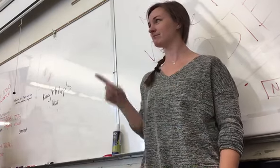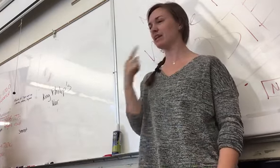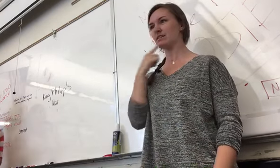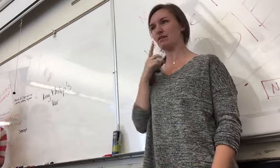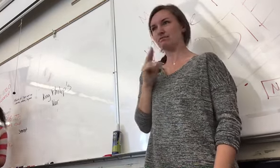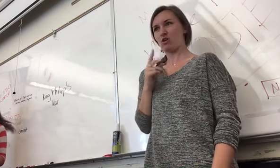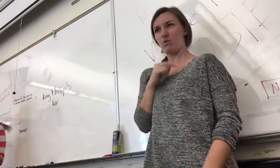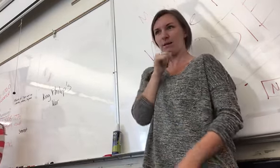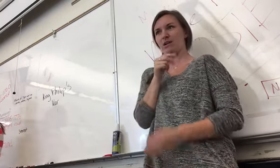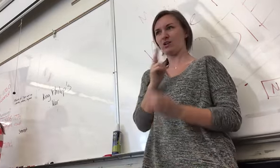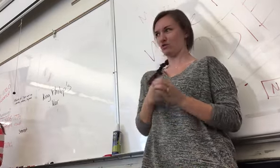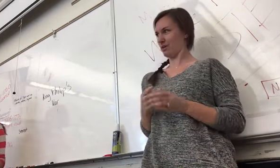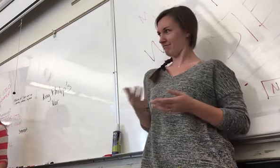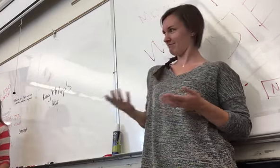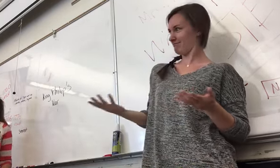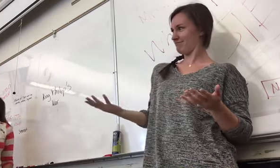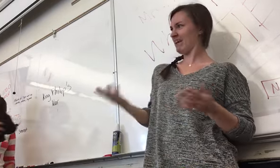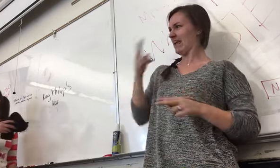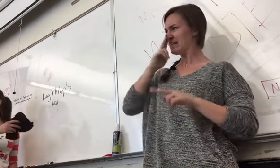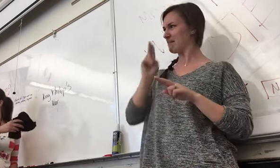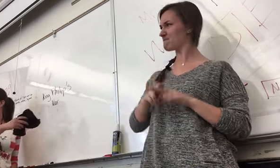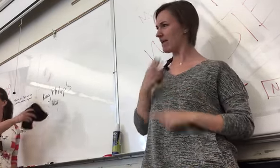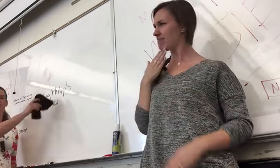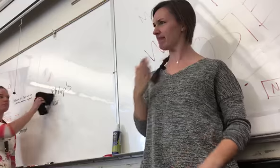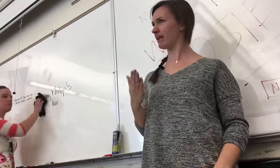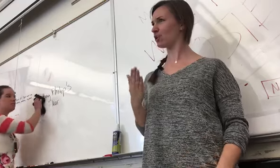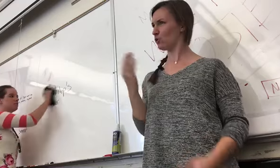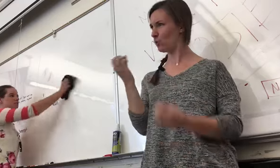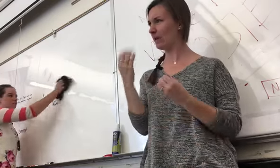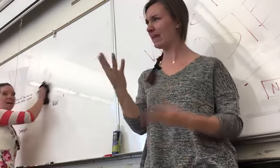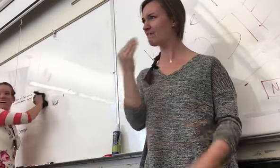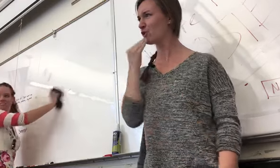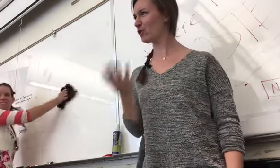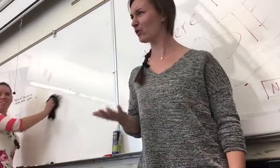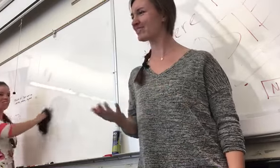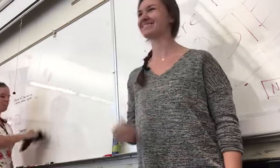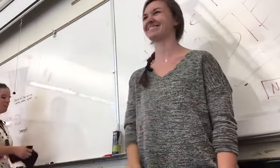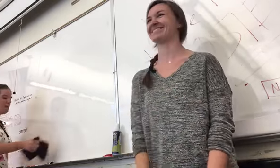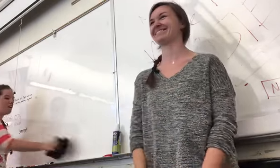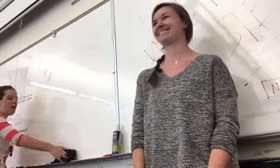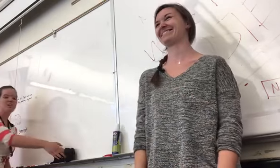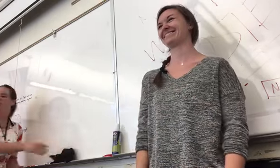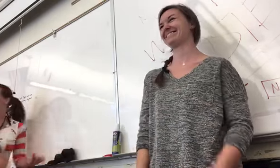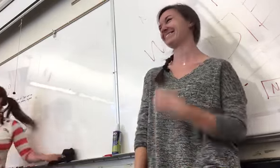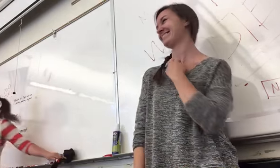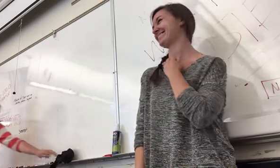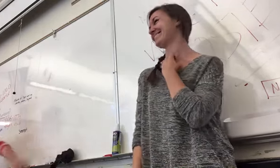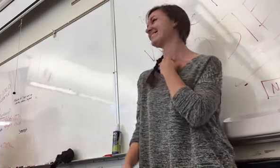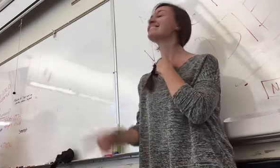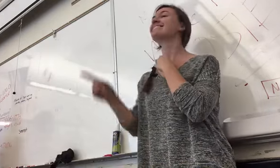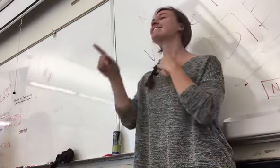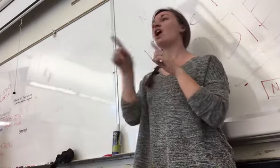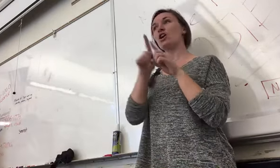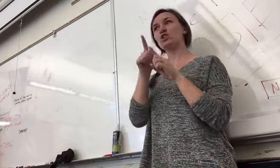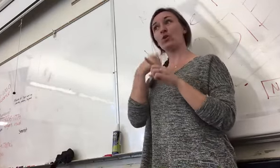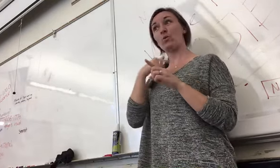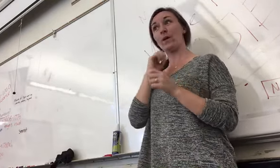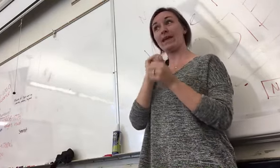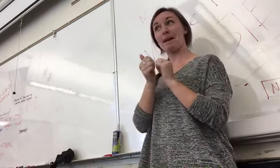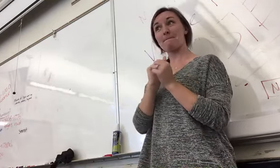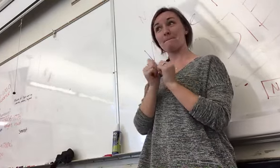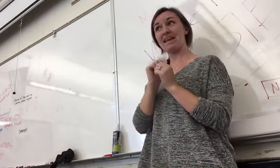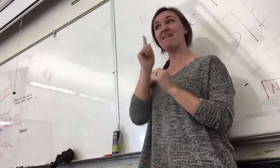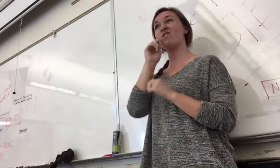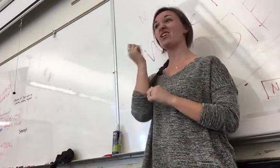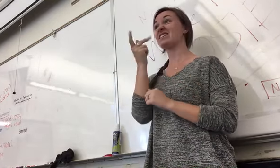Okay. History club is fun. Thank you. We have treats. Yeah, see? Also competing for